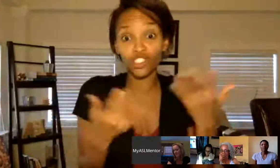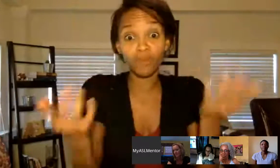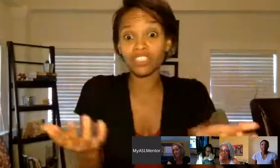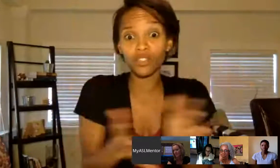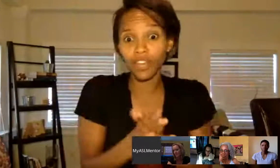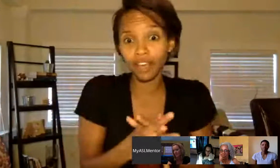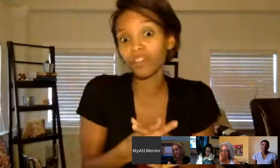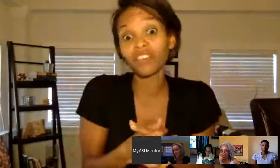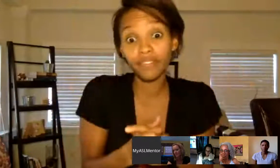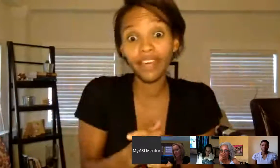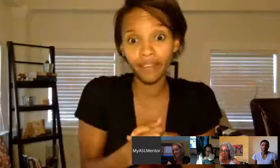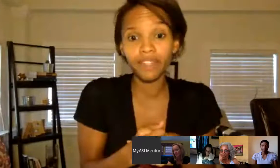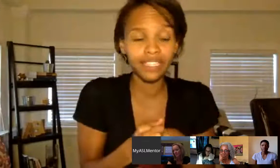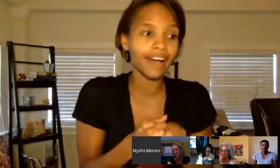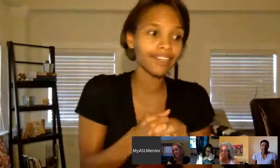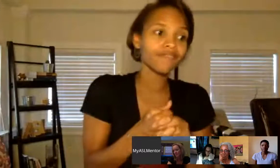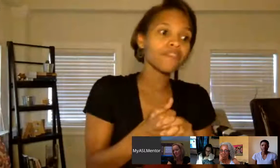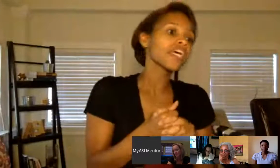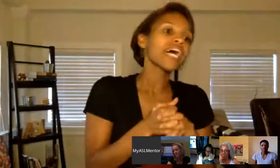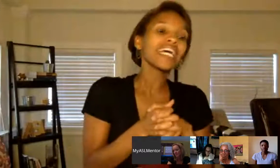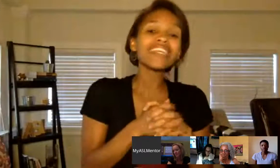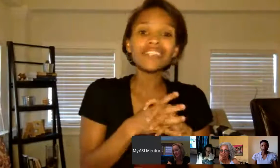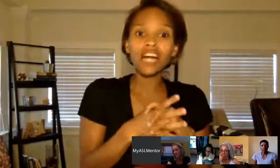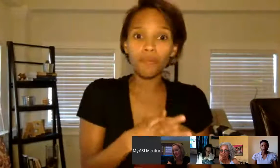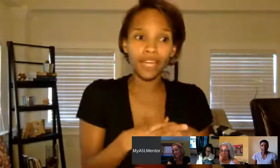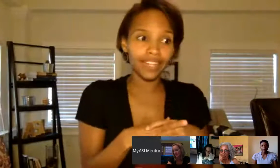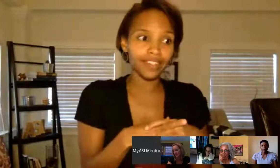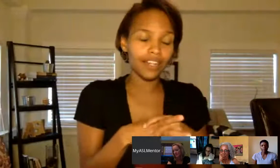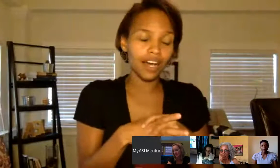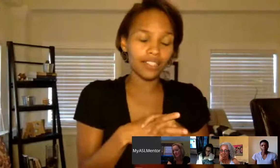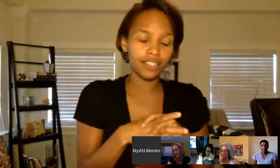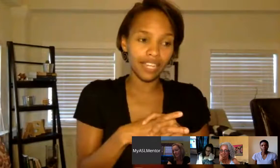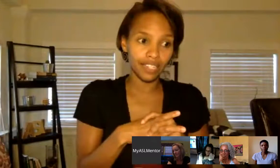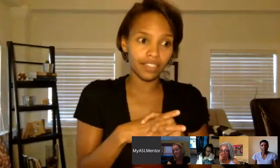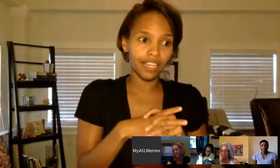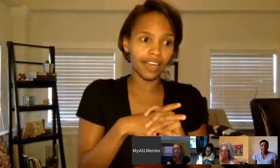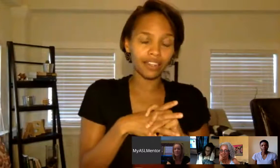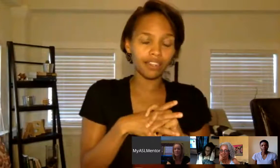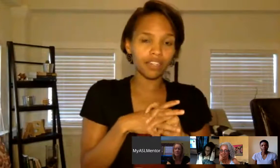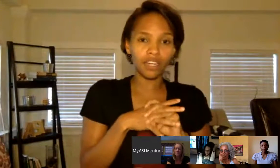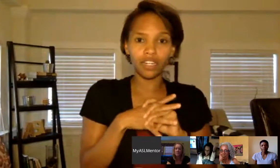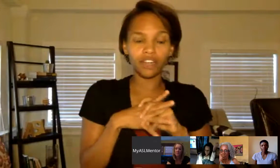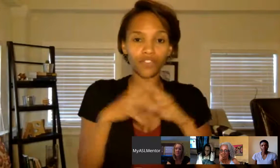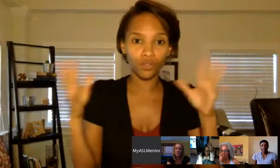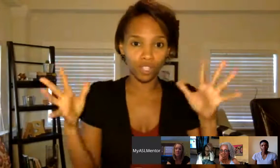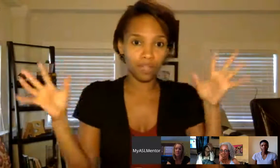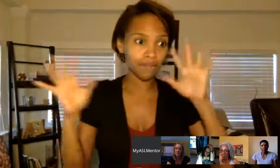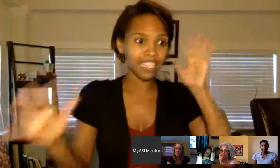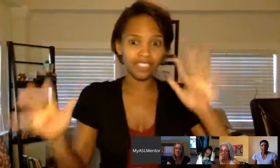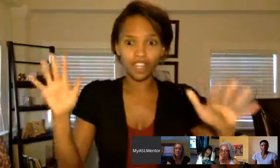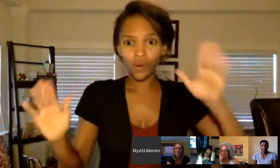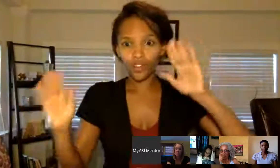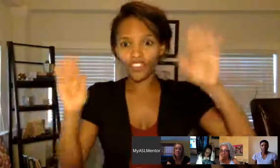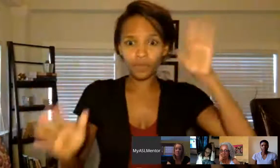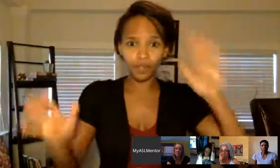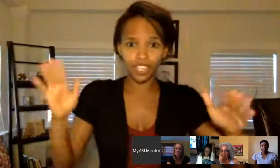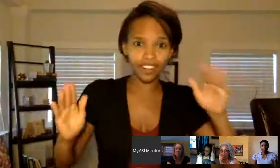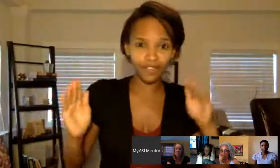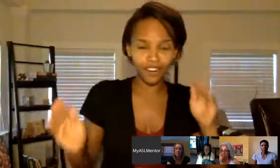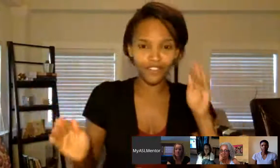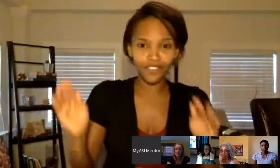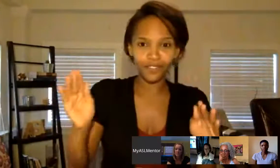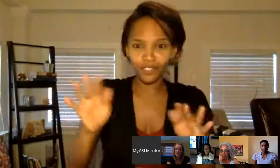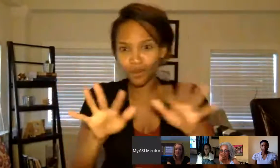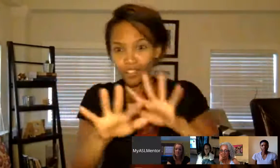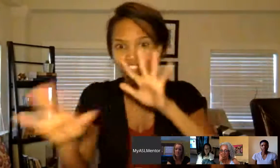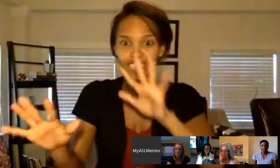and do the best that you can with it. Yeah, exactly. It is a complicated sentence and confusing, but at least we're 50%.